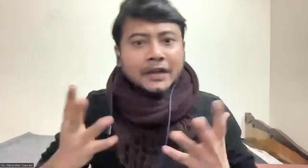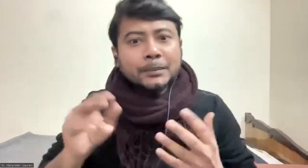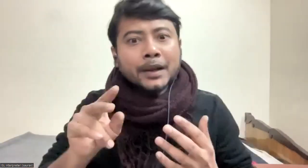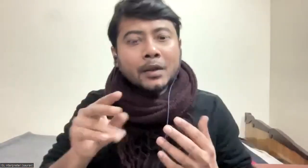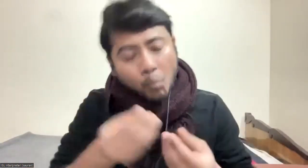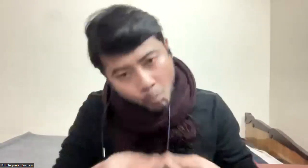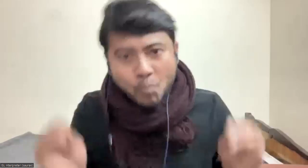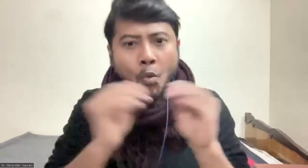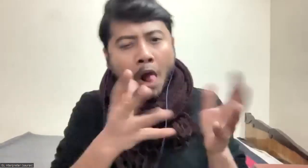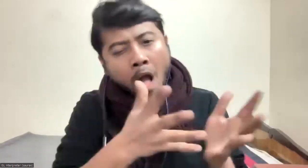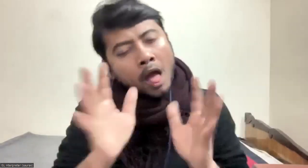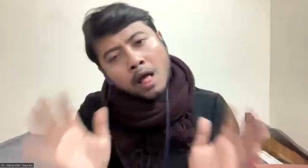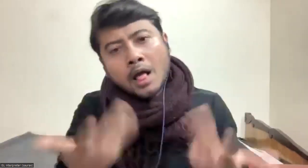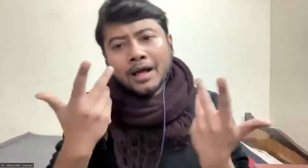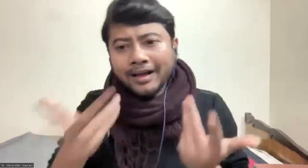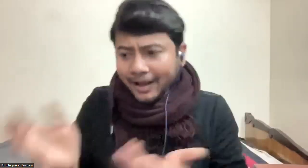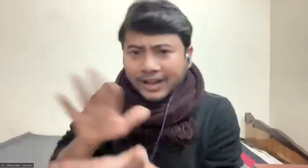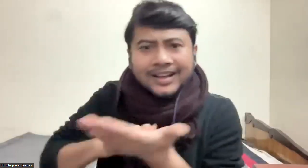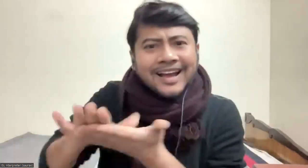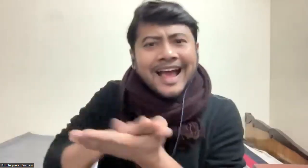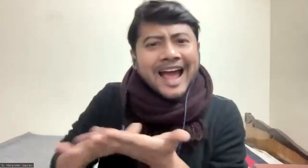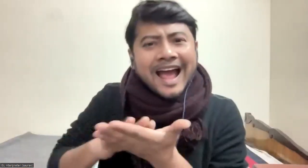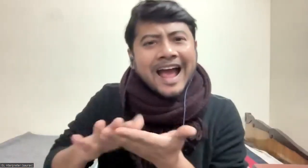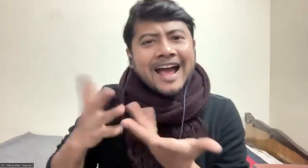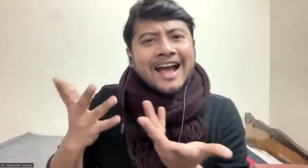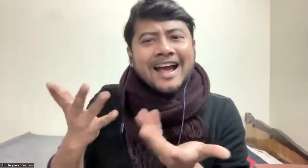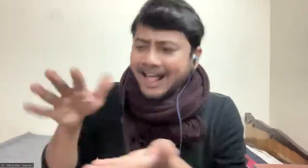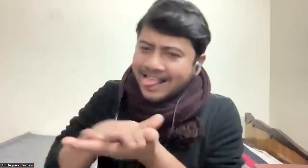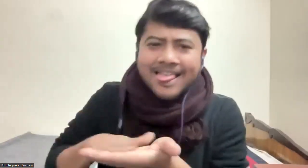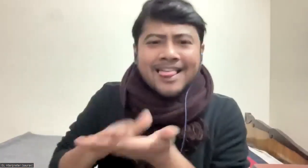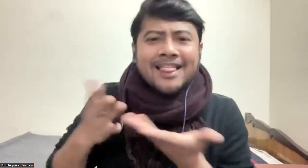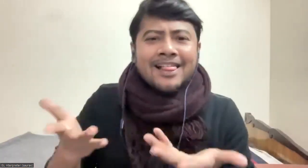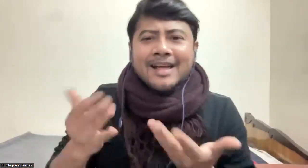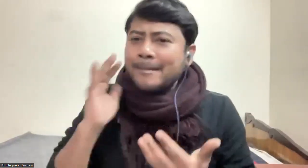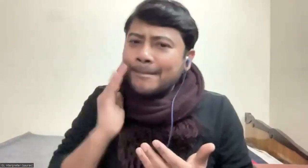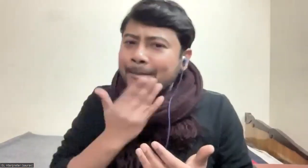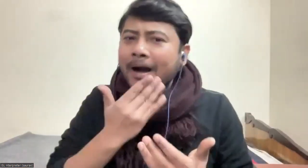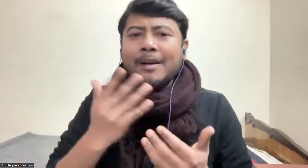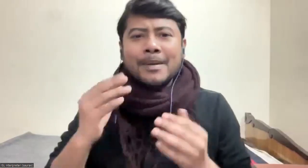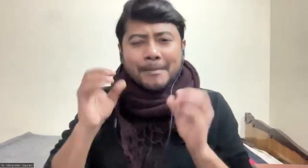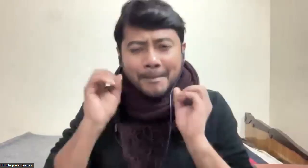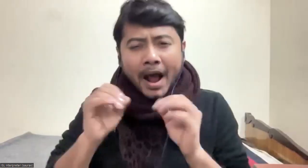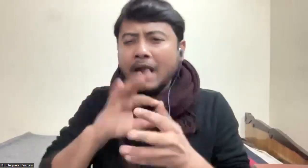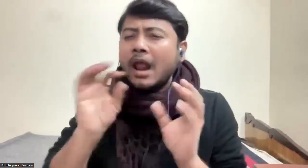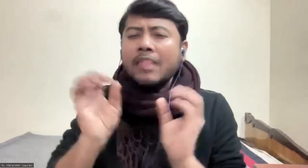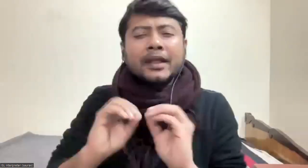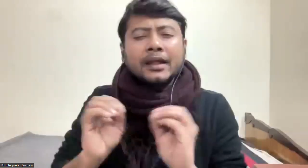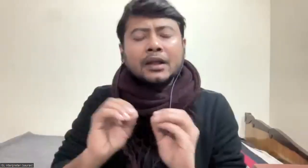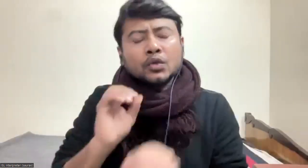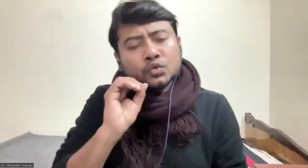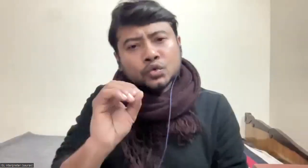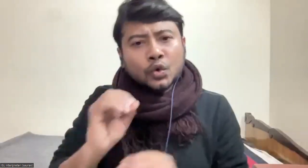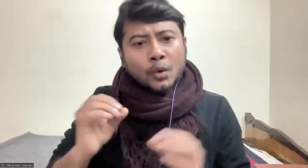Now I will, cheat. I will cheat somebody. I will take away all the money. I will